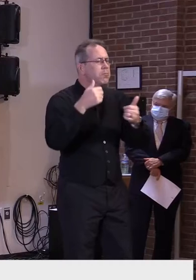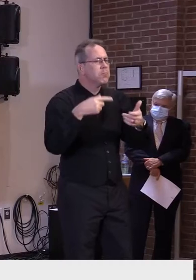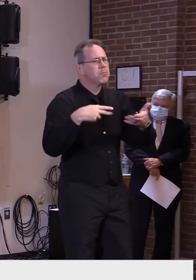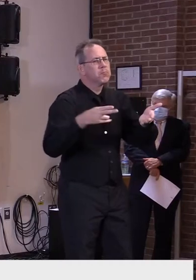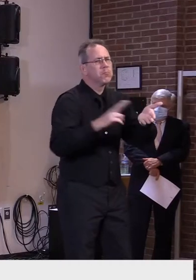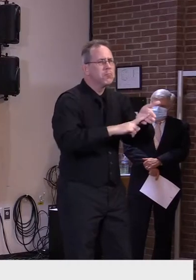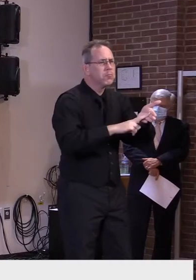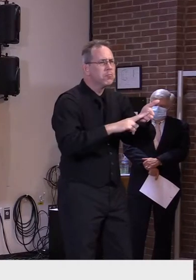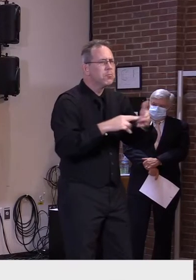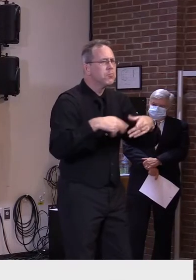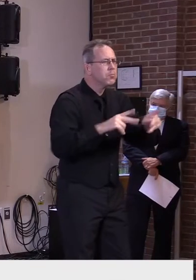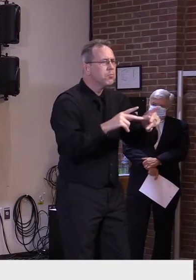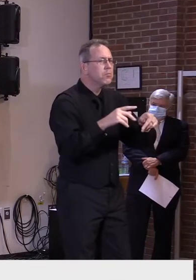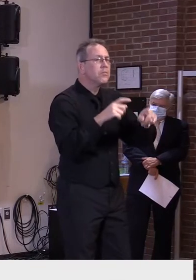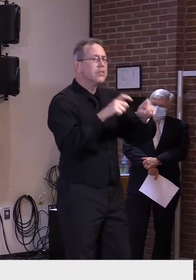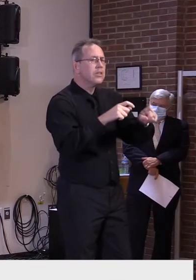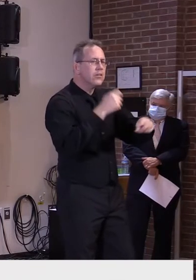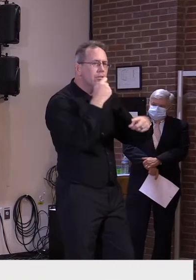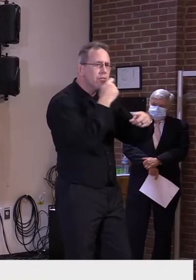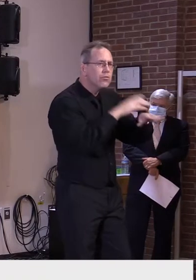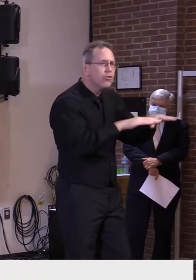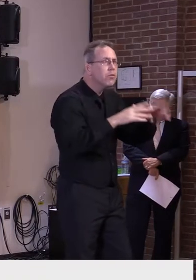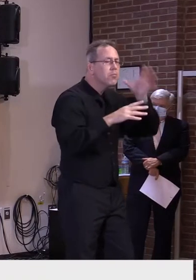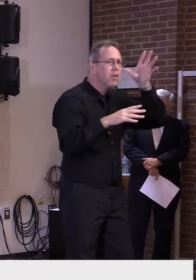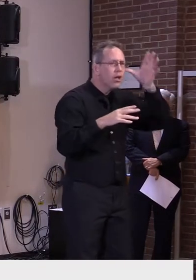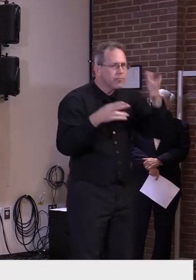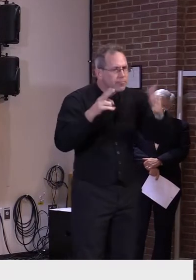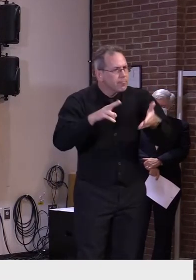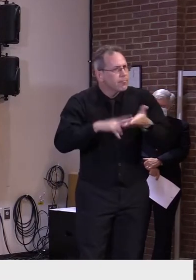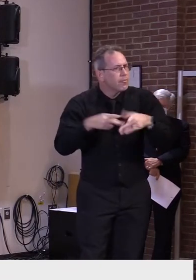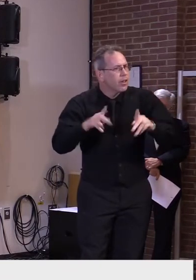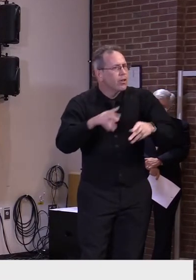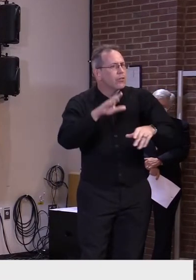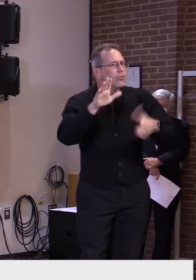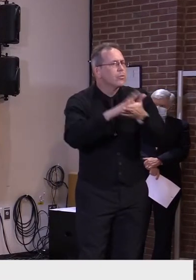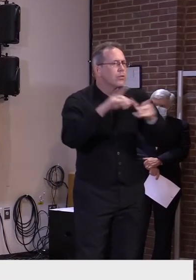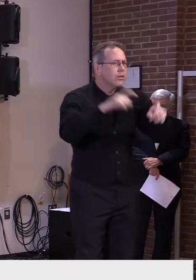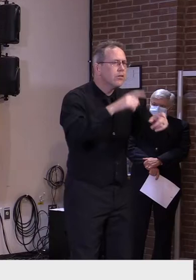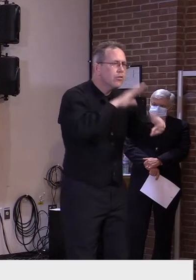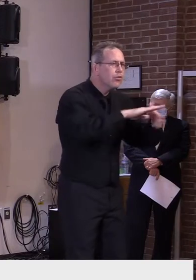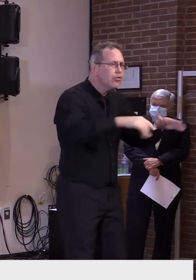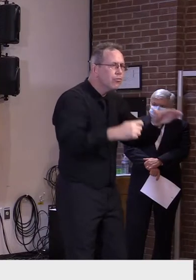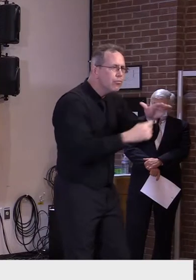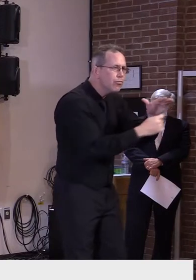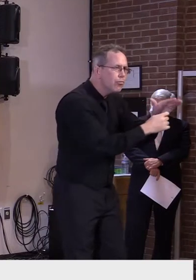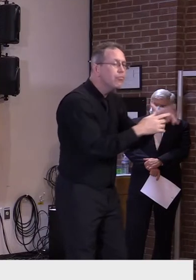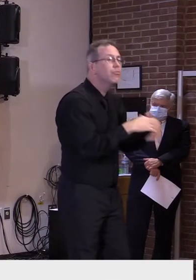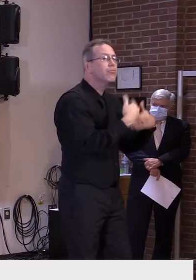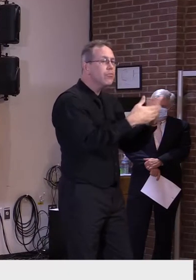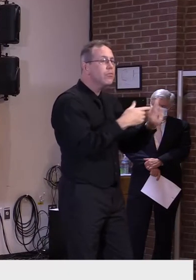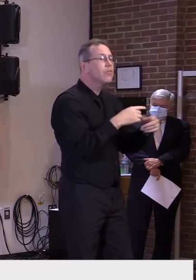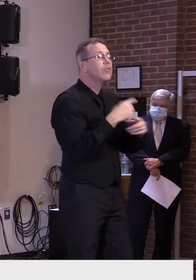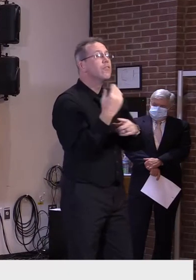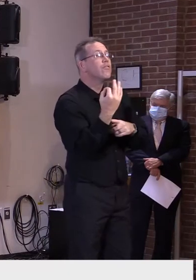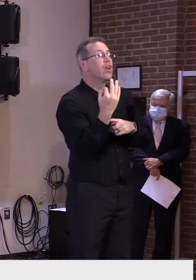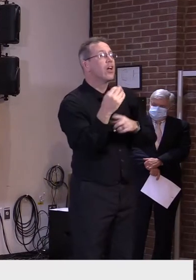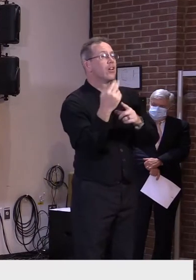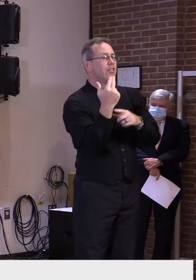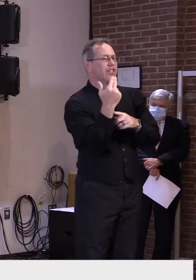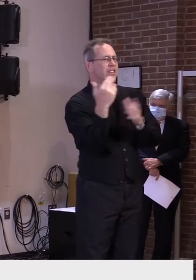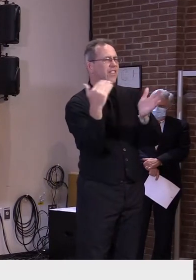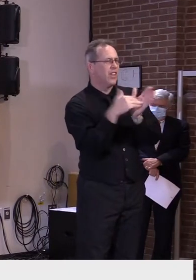testing programs, and including Test to Stay. As of last Friday, we had 13,000 parental consent forms logged in the